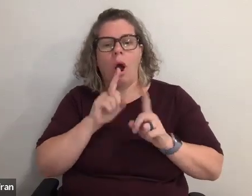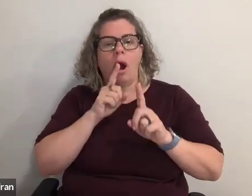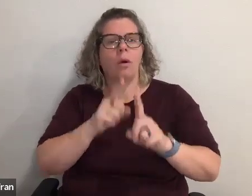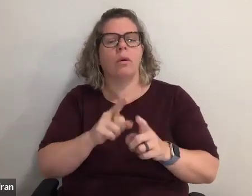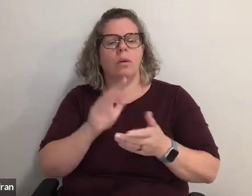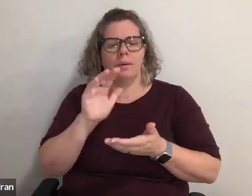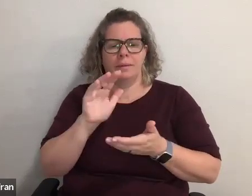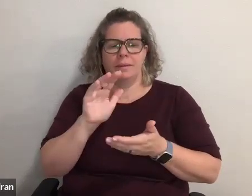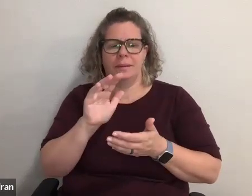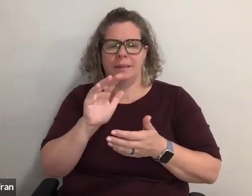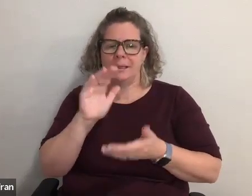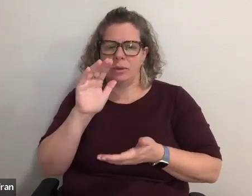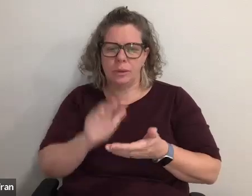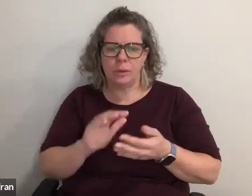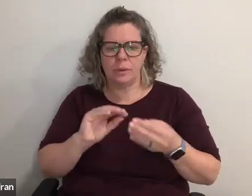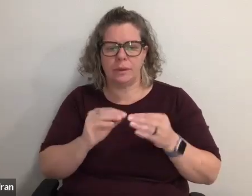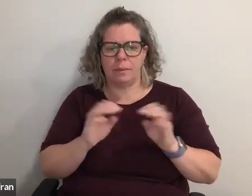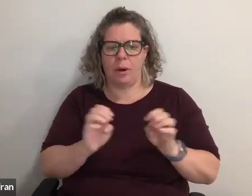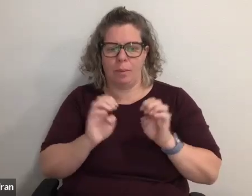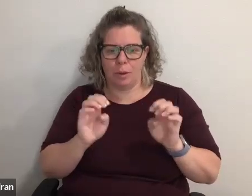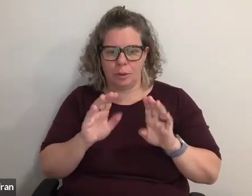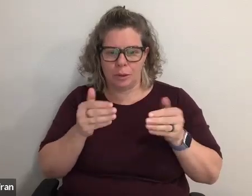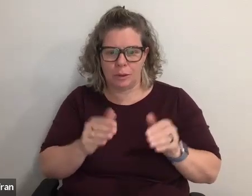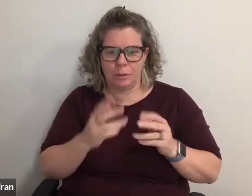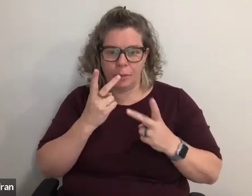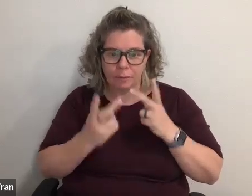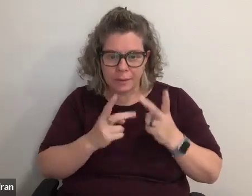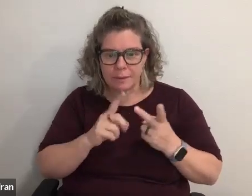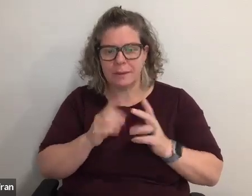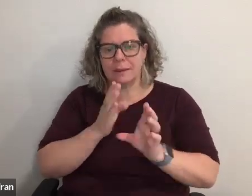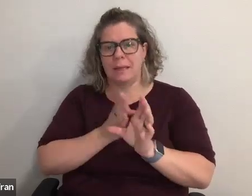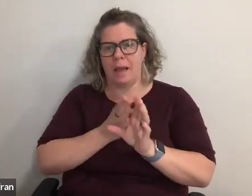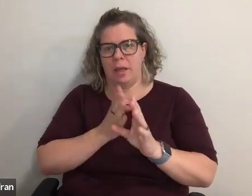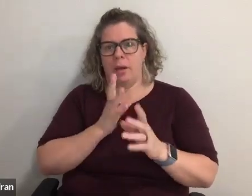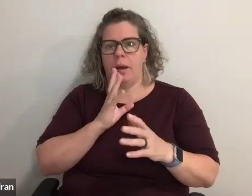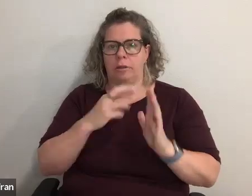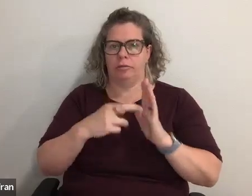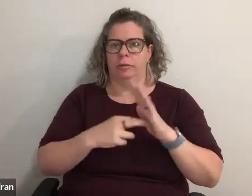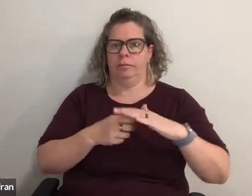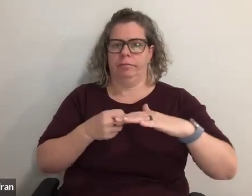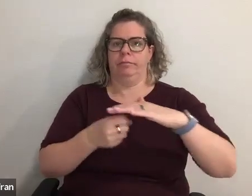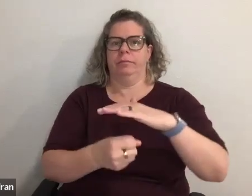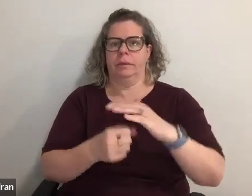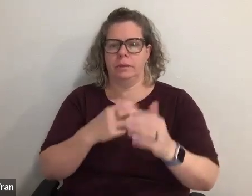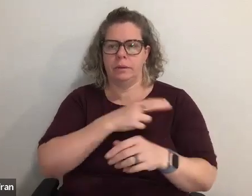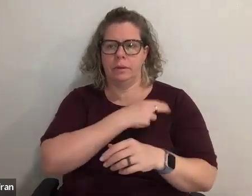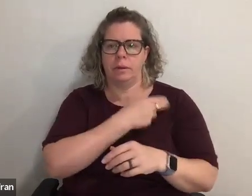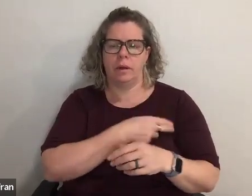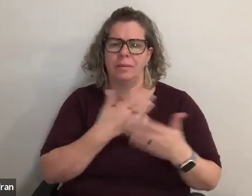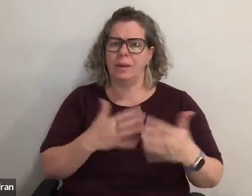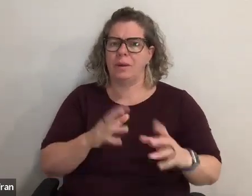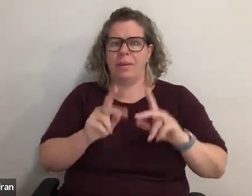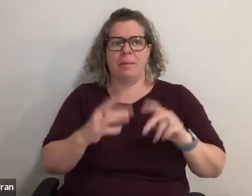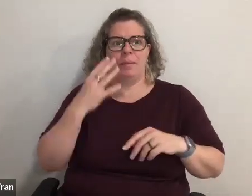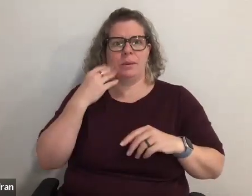whenever possible. So what can we do to community stabilize this person to prevent them being slapped with a hospital bill